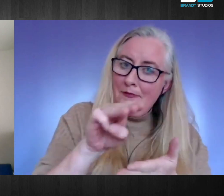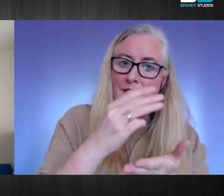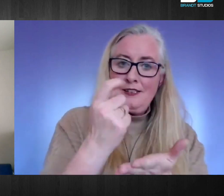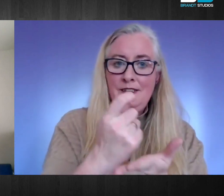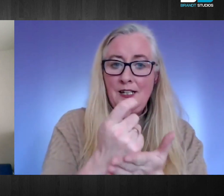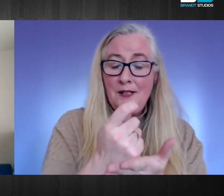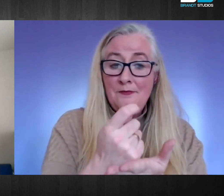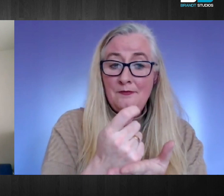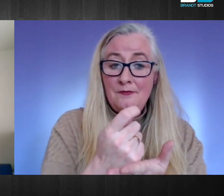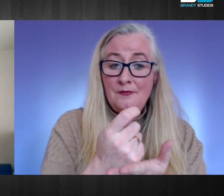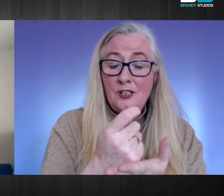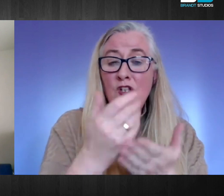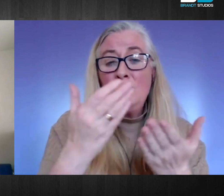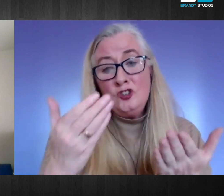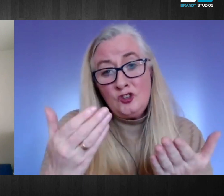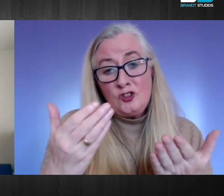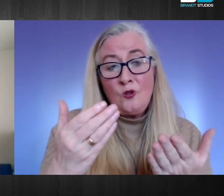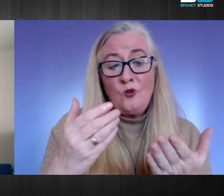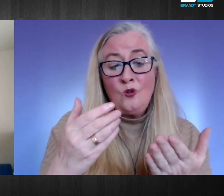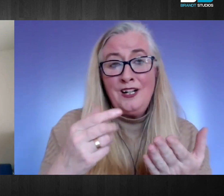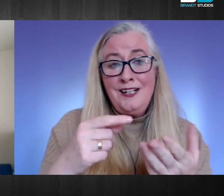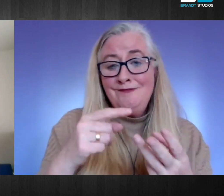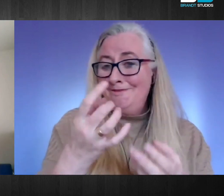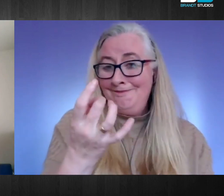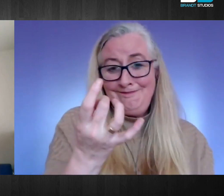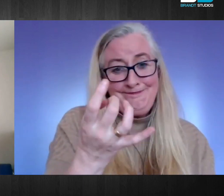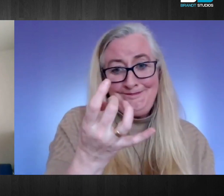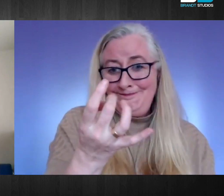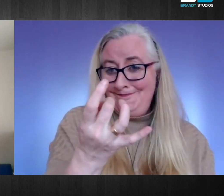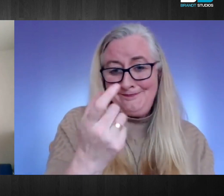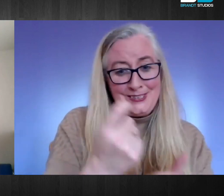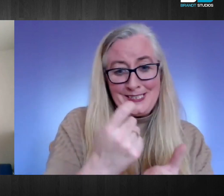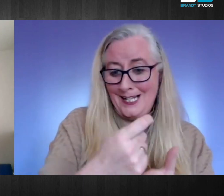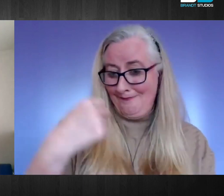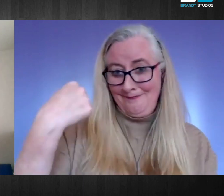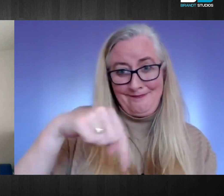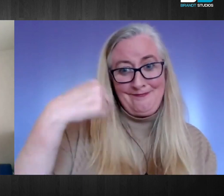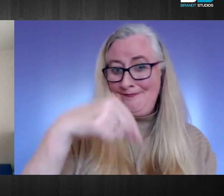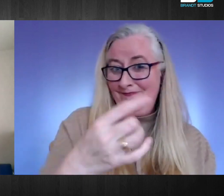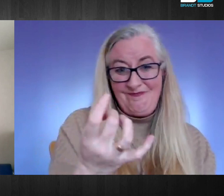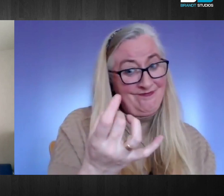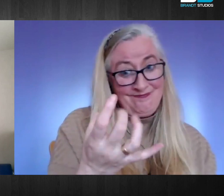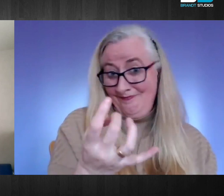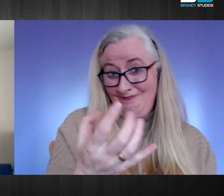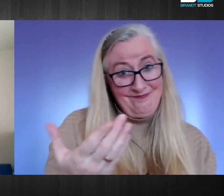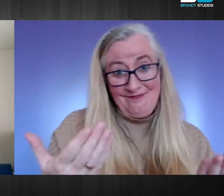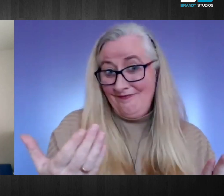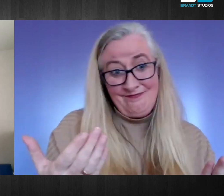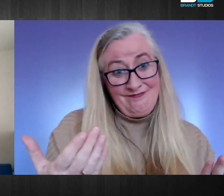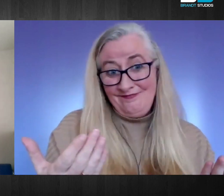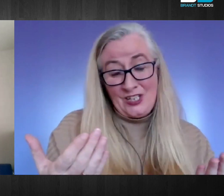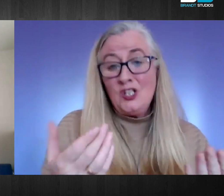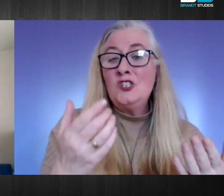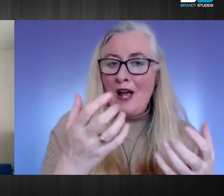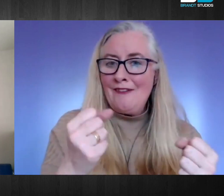This had very, very, very little time. So it was that tension basically